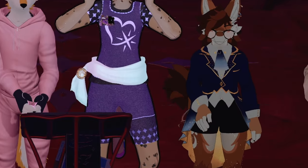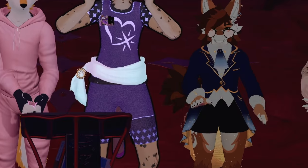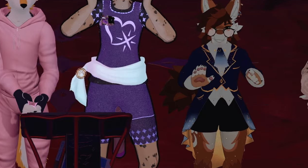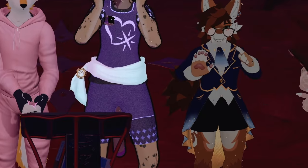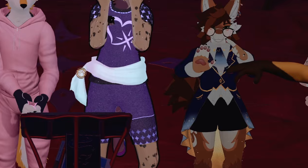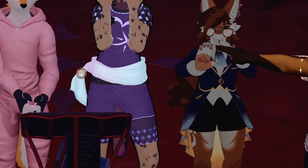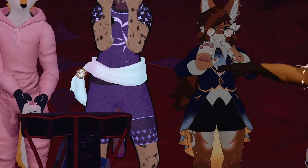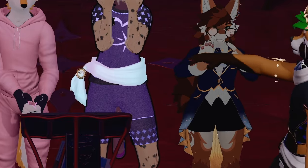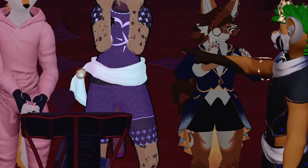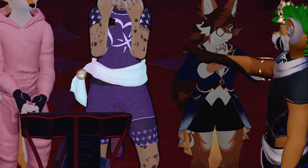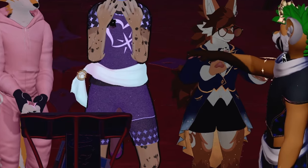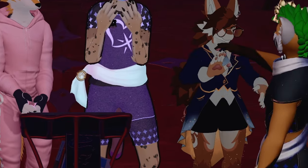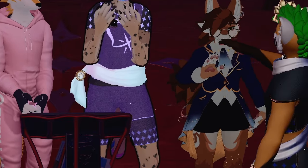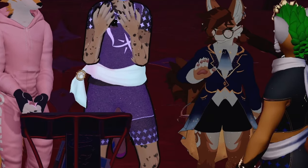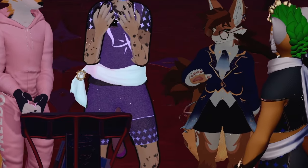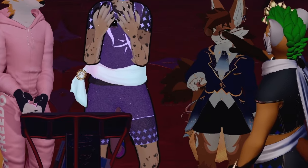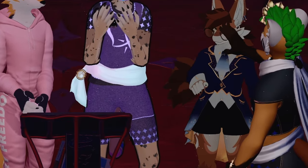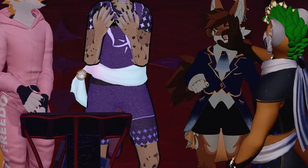oh, sorry, miscommunication.